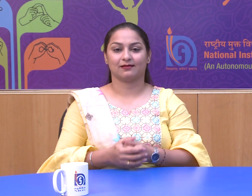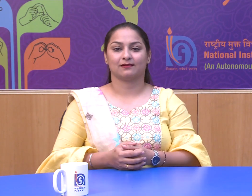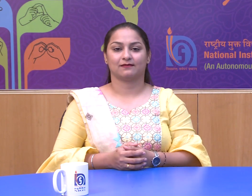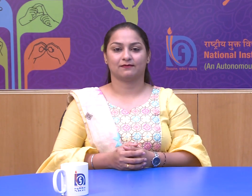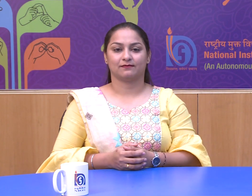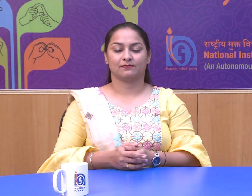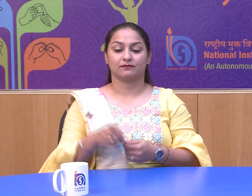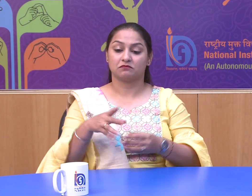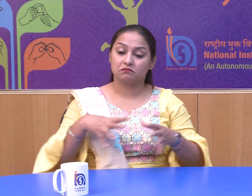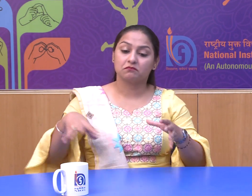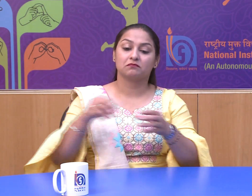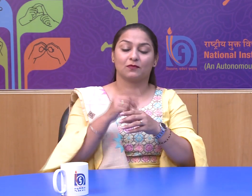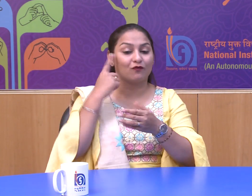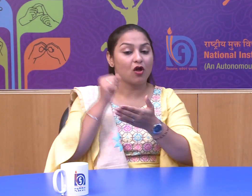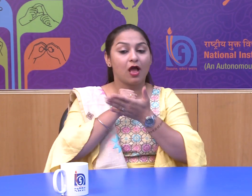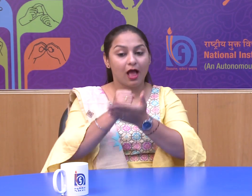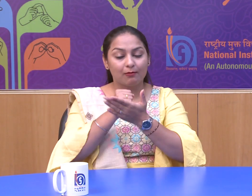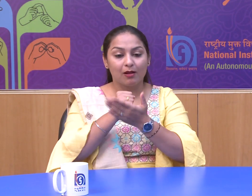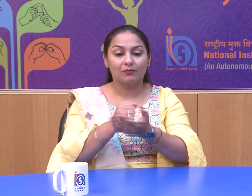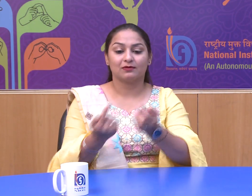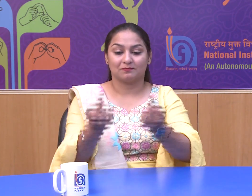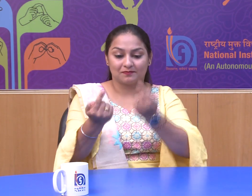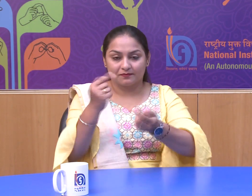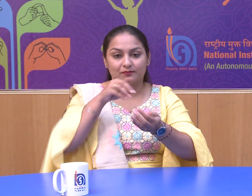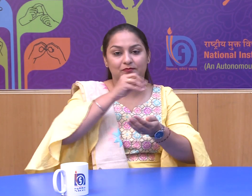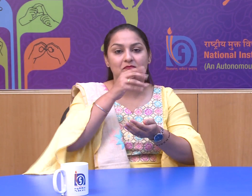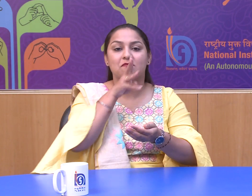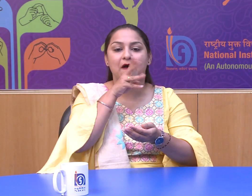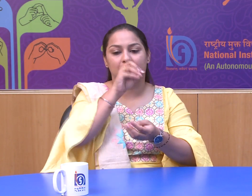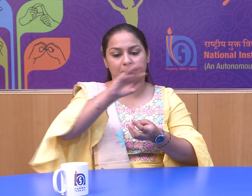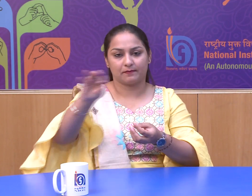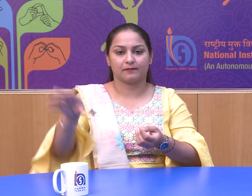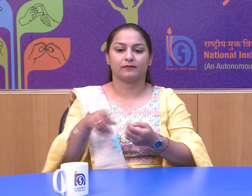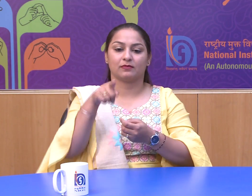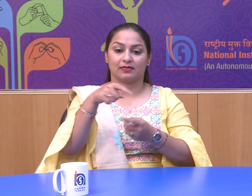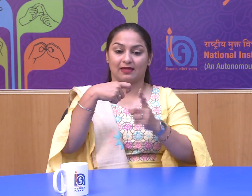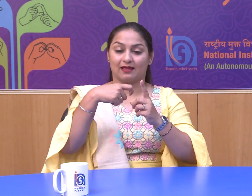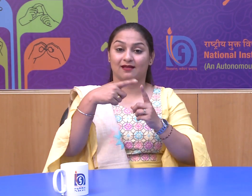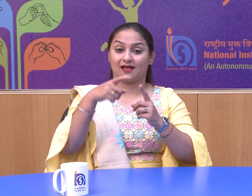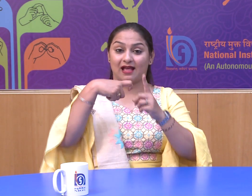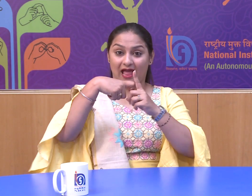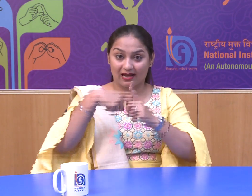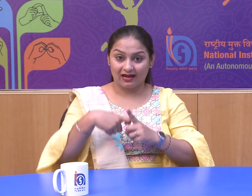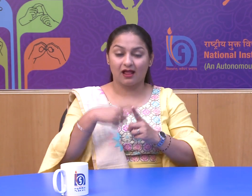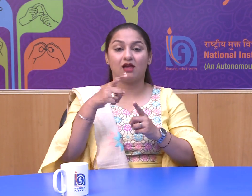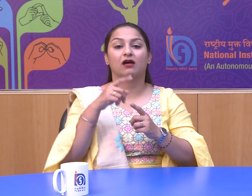could be used for irrigation purposes. Karikala patronized works